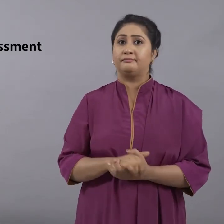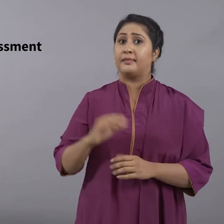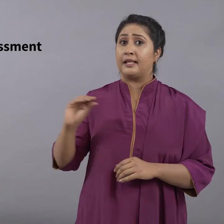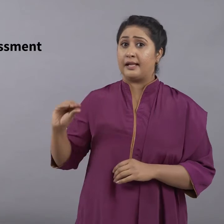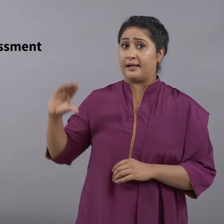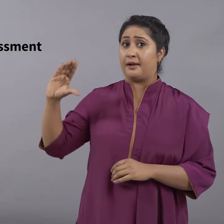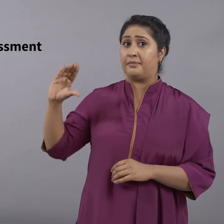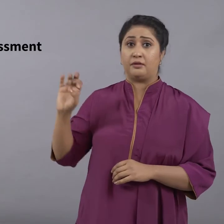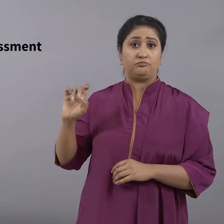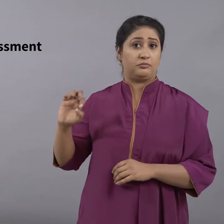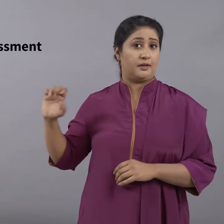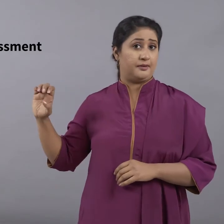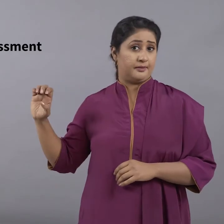Capital letters.